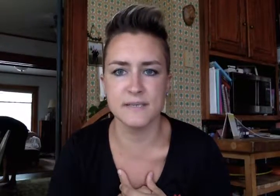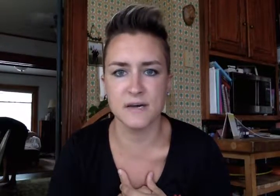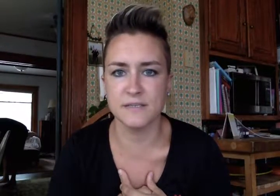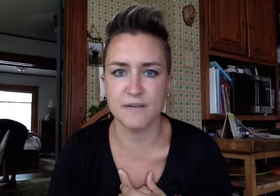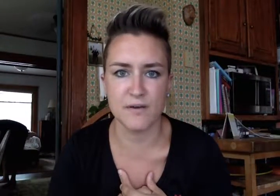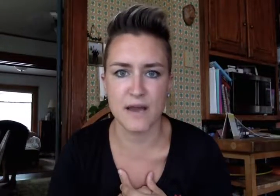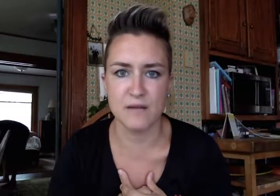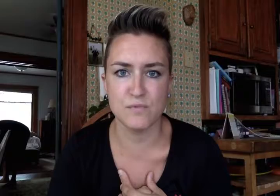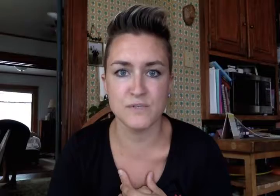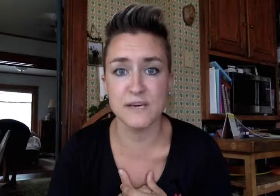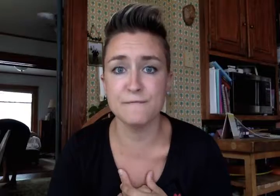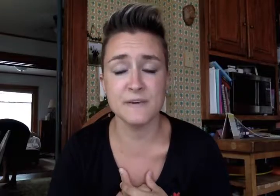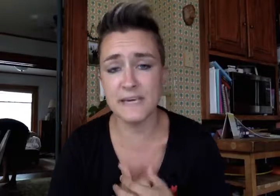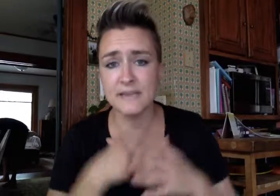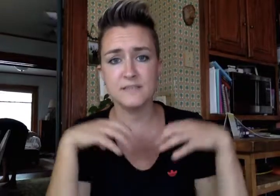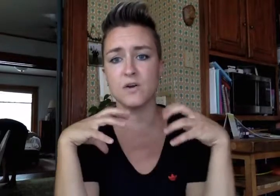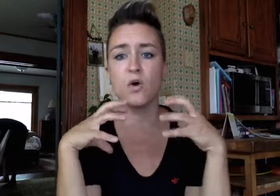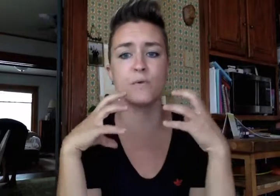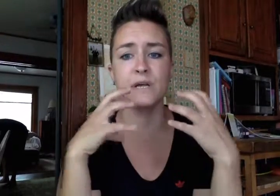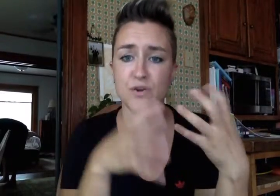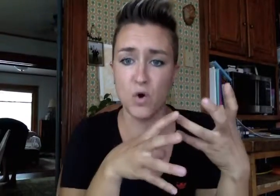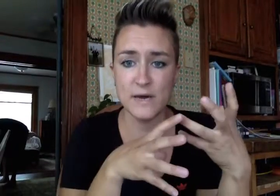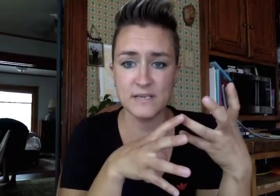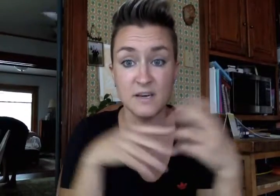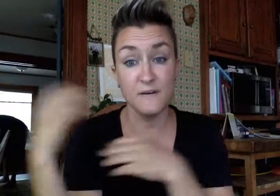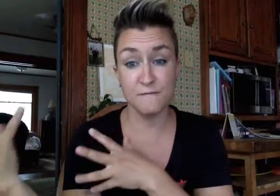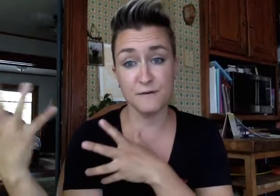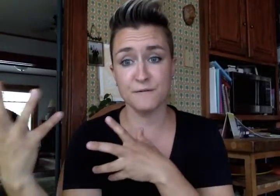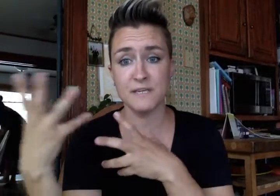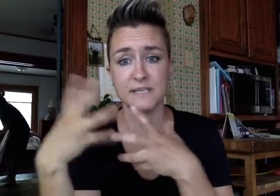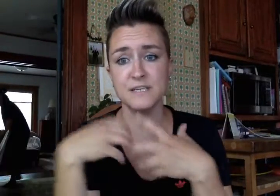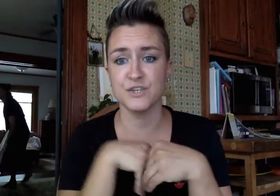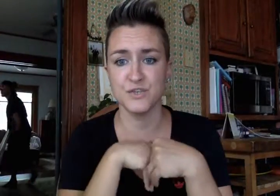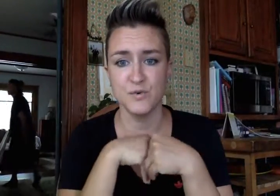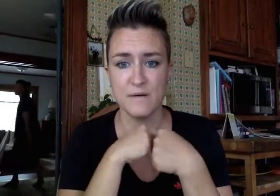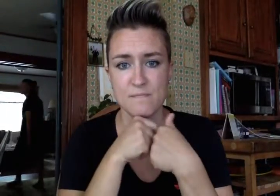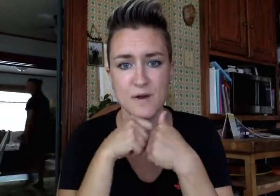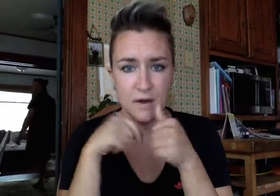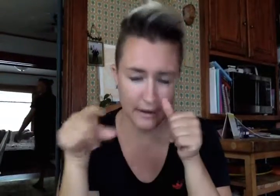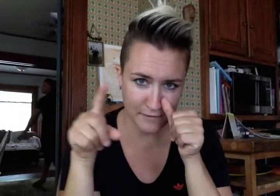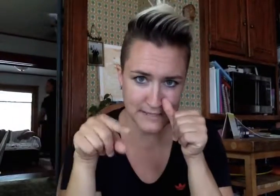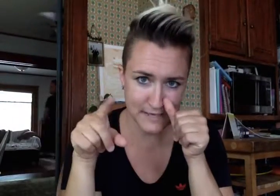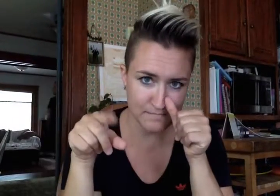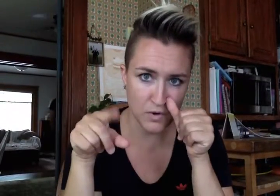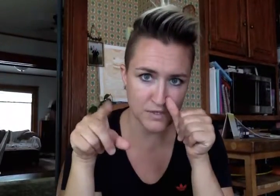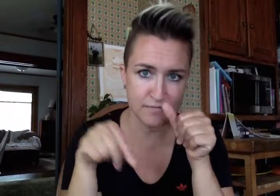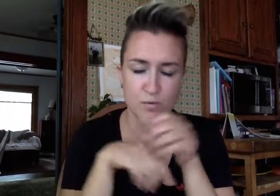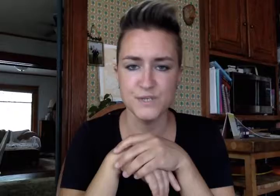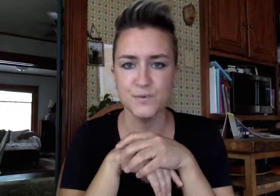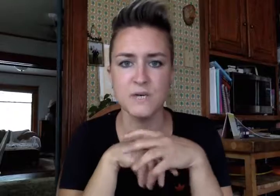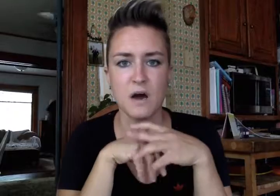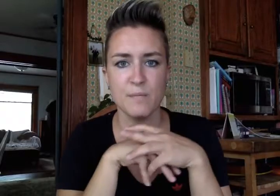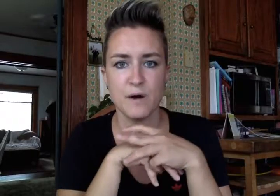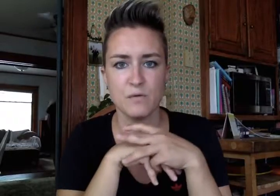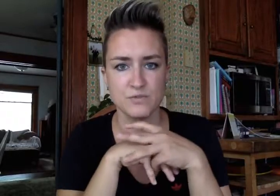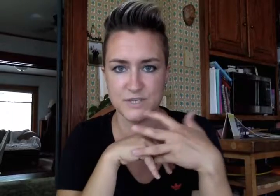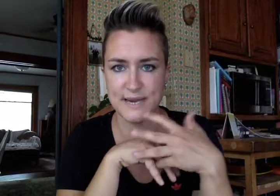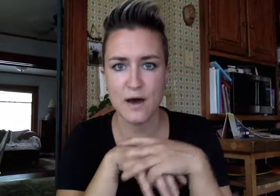tons of other animals. If he doesn't already know it, feel free to teach it to him. I've listed most of the ones we talk about just now,